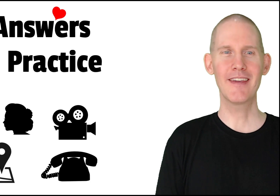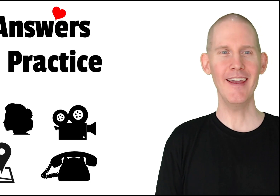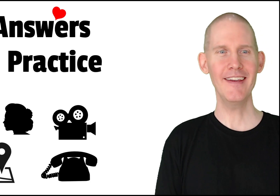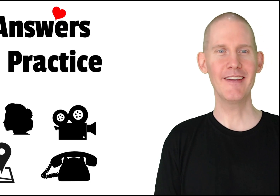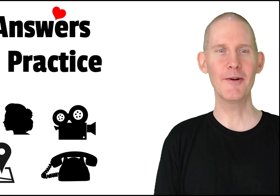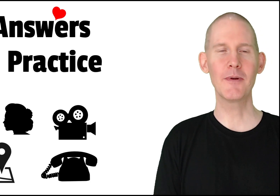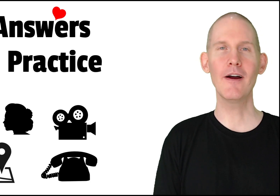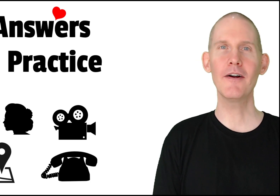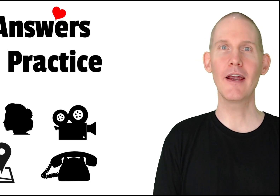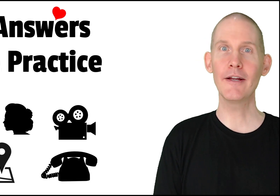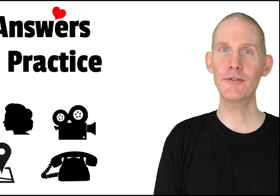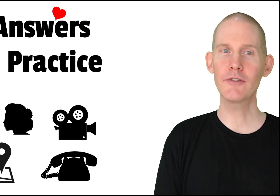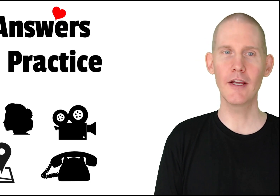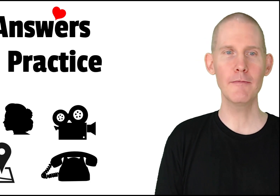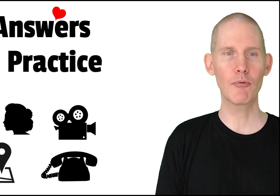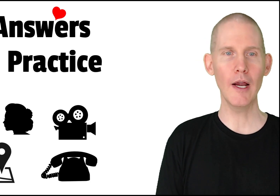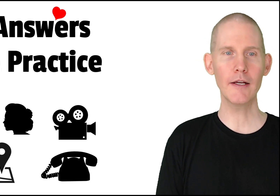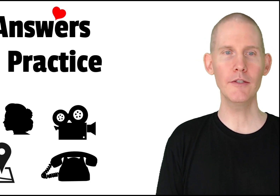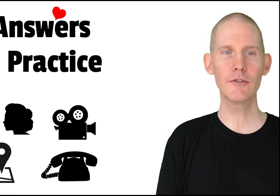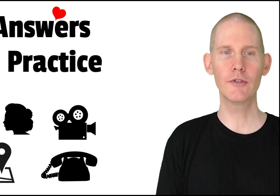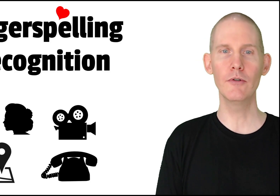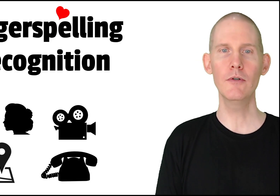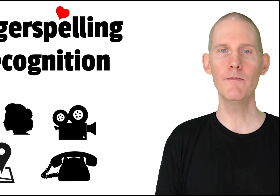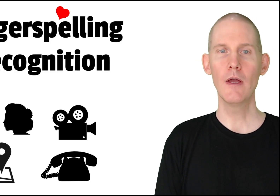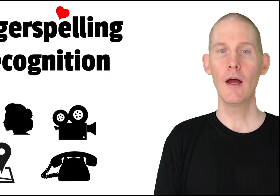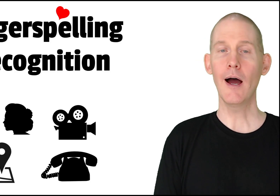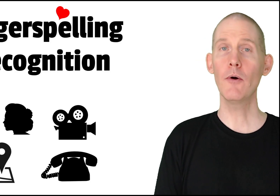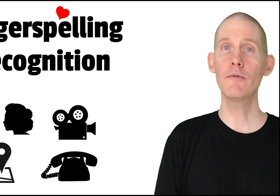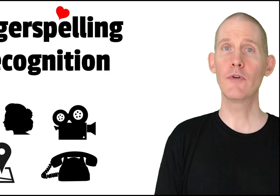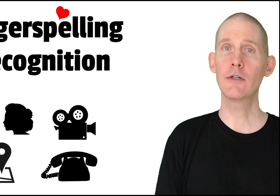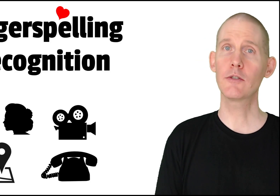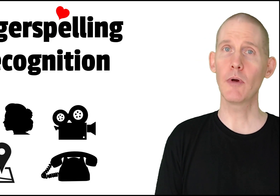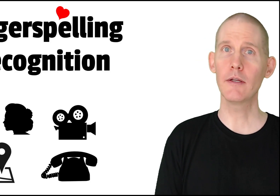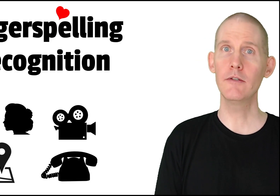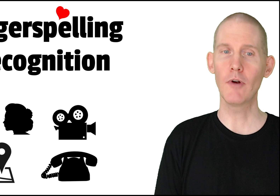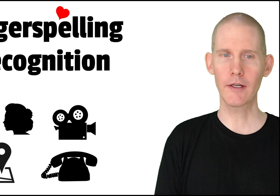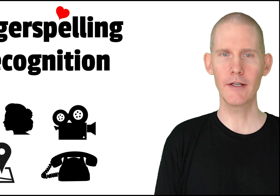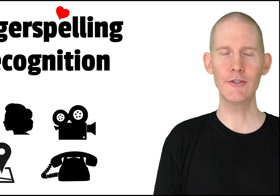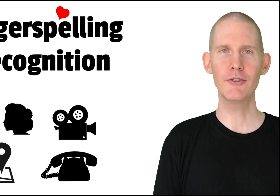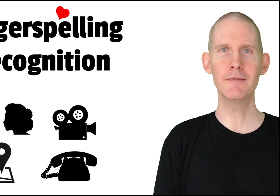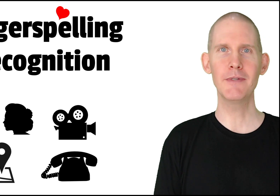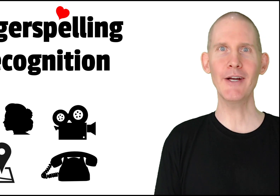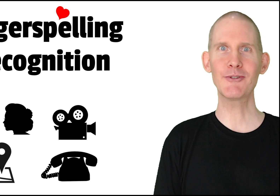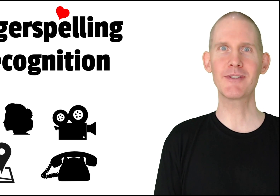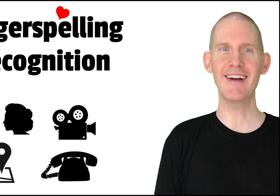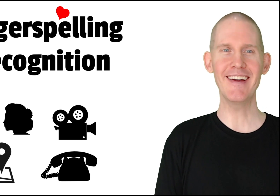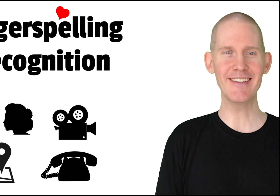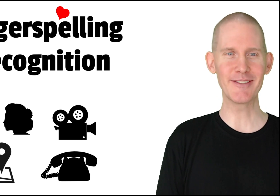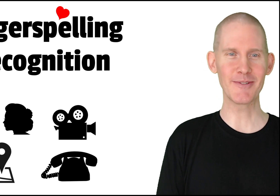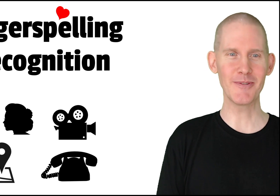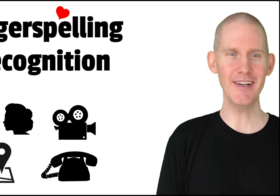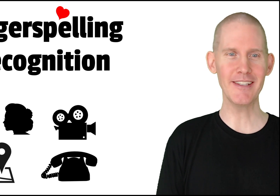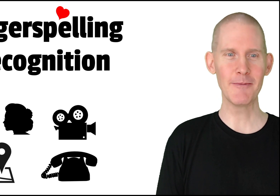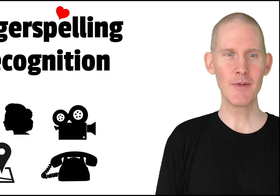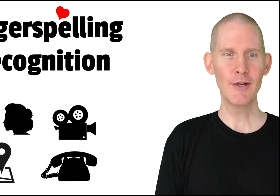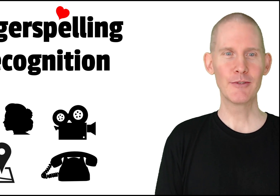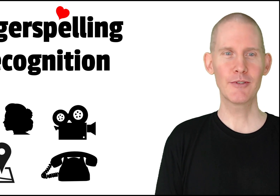Okay, here we are. Answers and practice to our fingerspelling recognition exercise. Right.